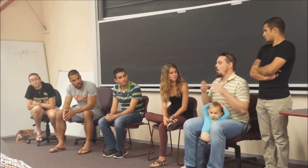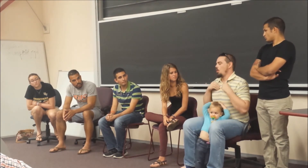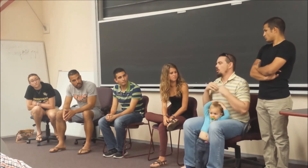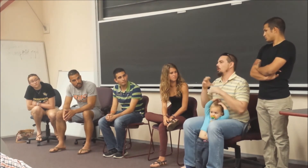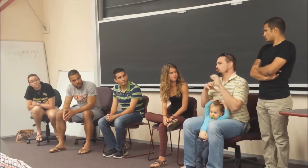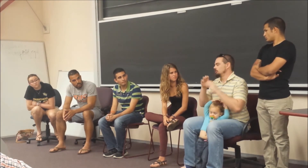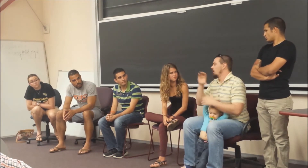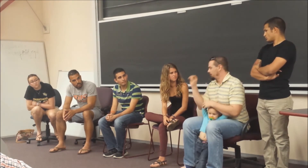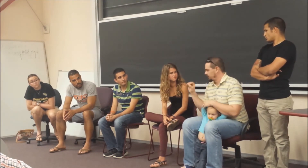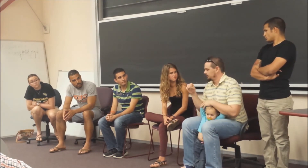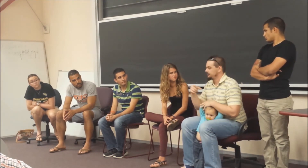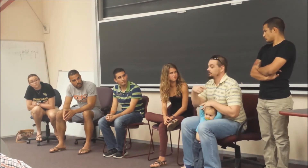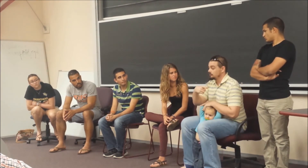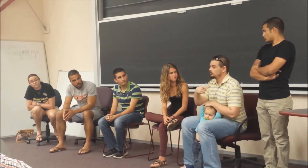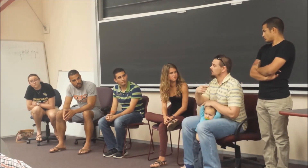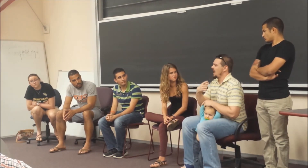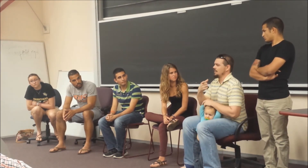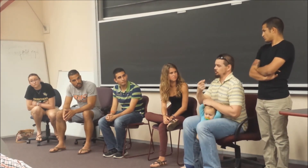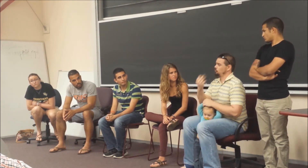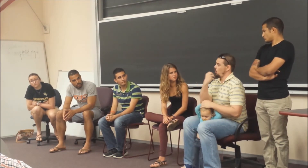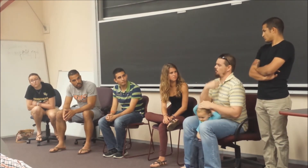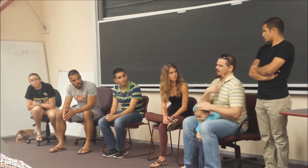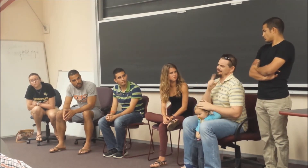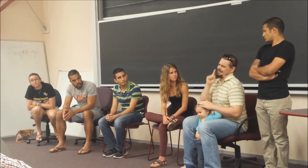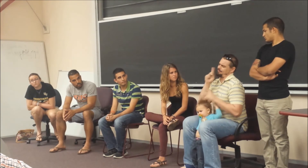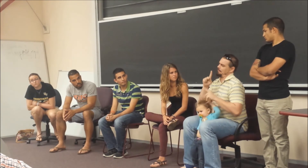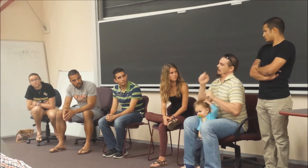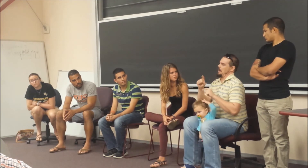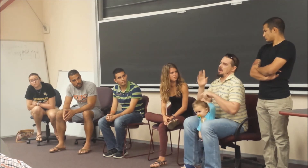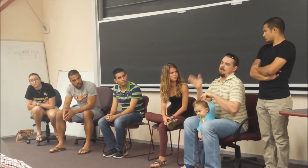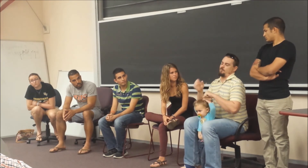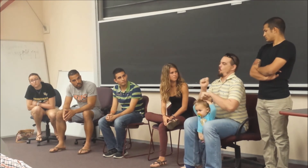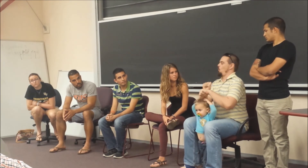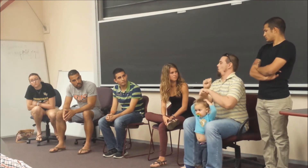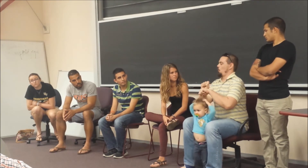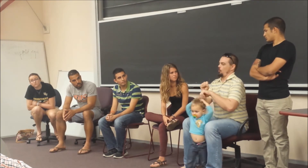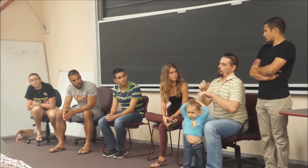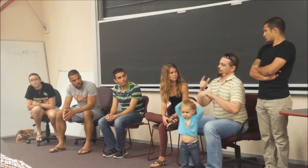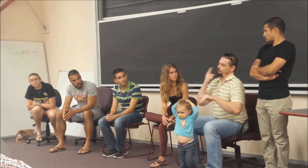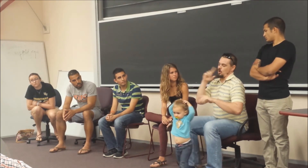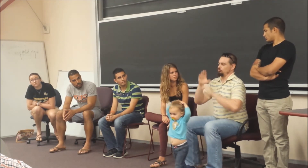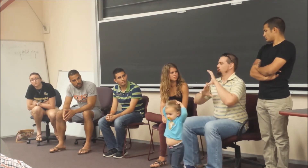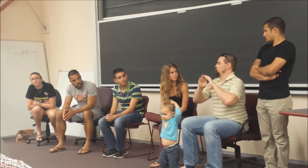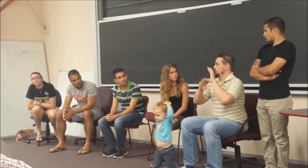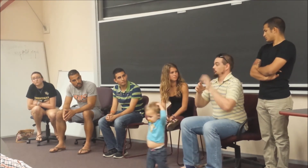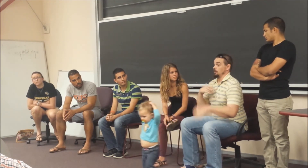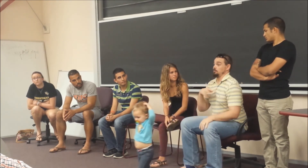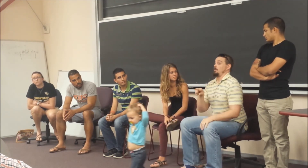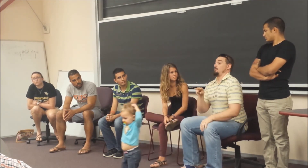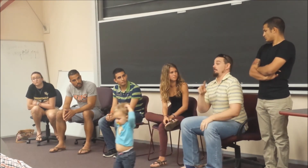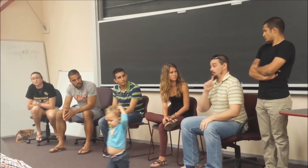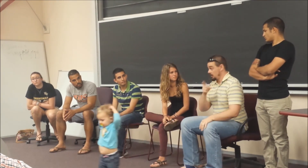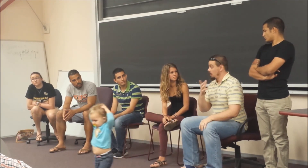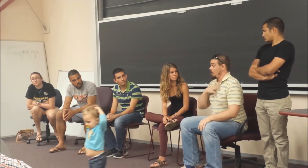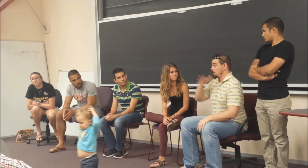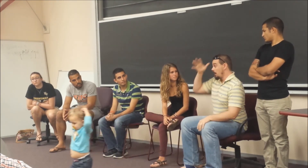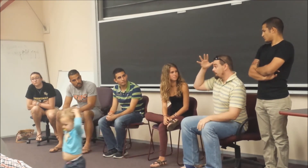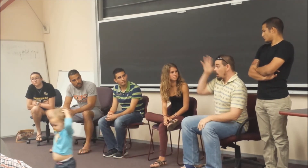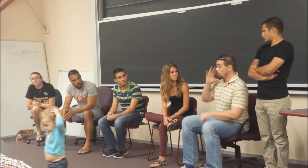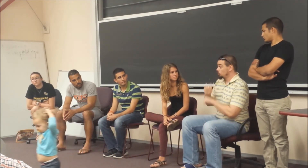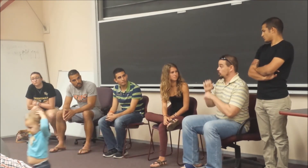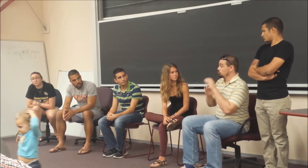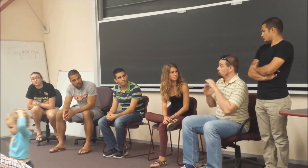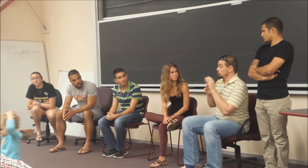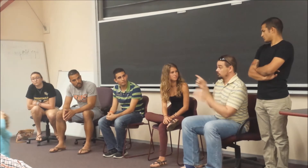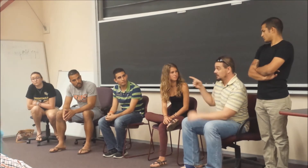that criticism. You know, like an owner of a construction company once told me, you know, people, you know, deaf people can never work in construction. I